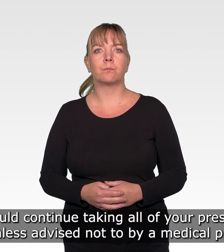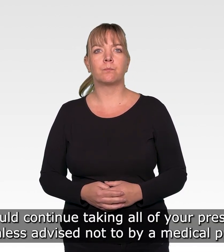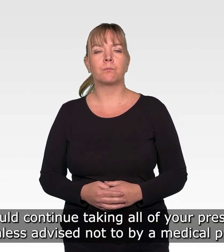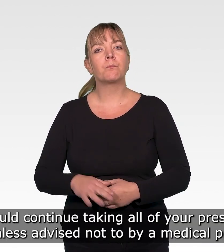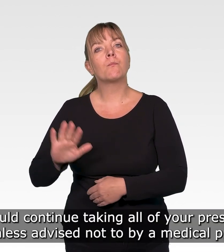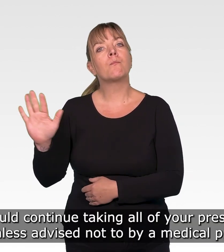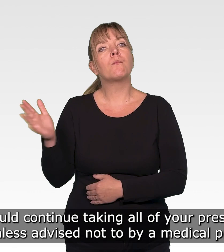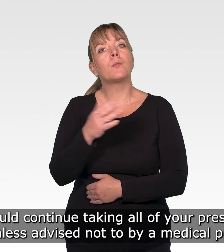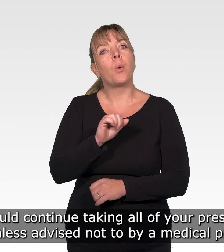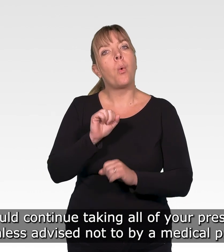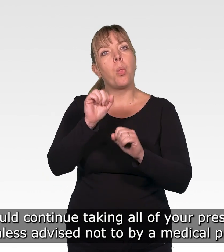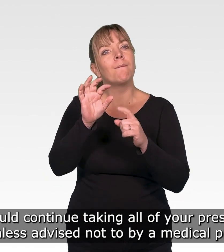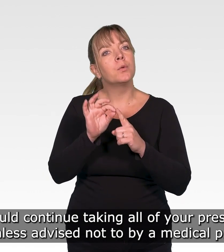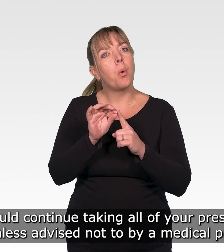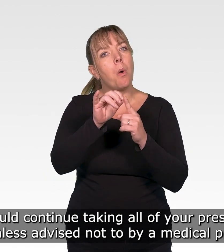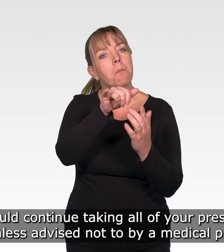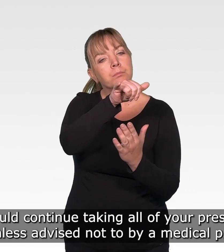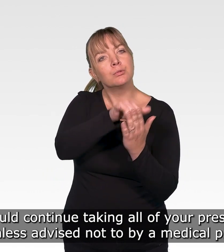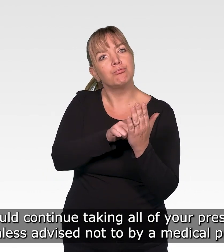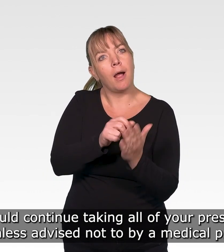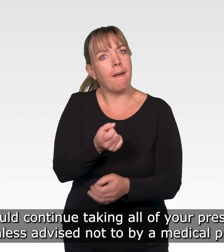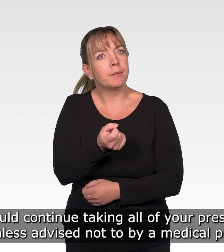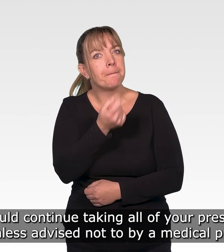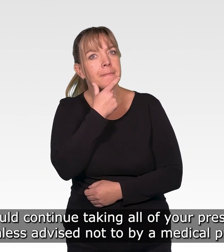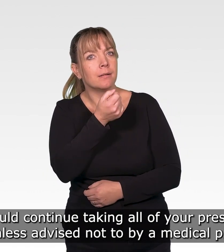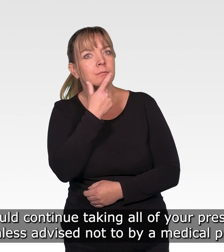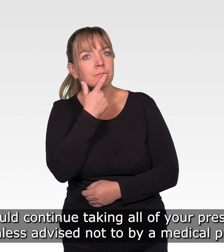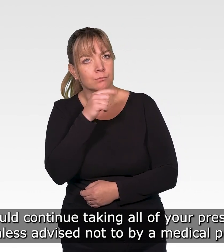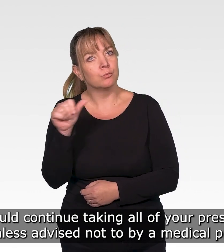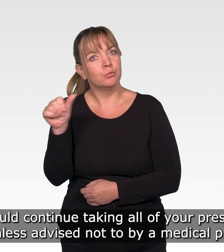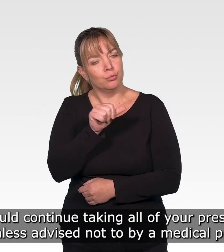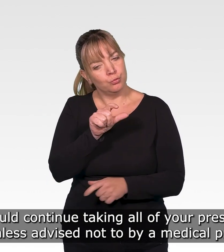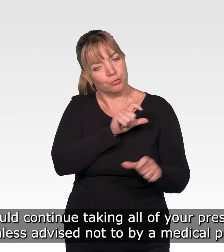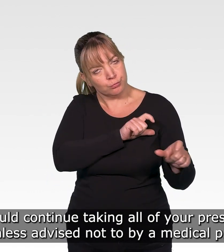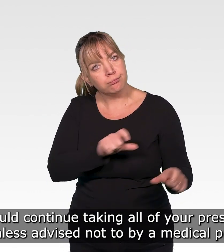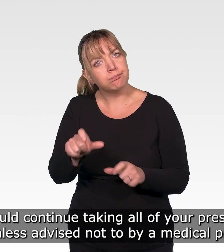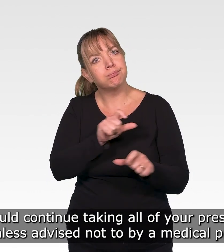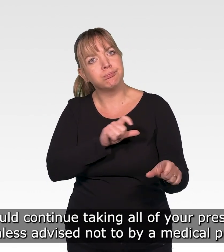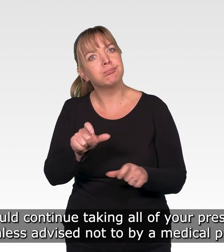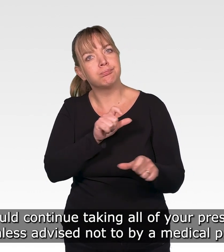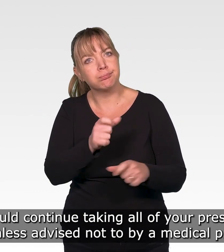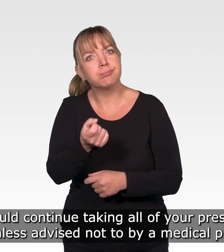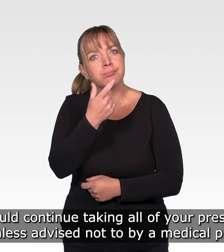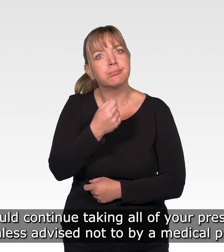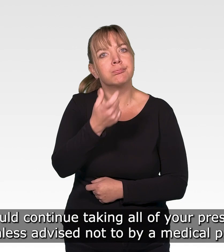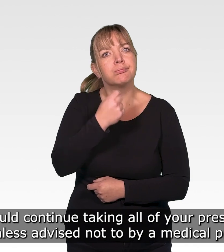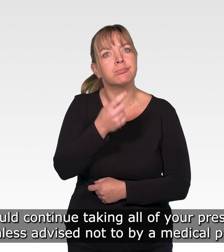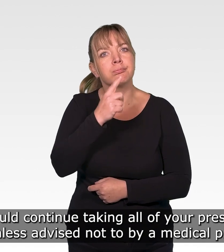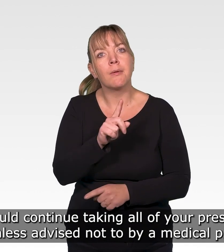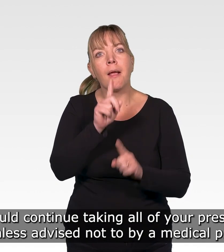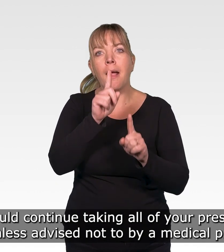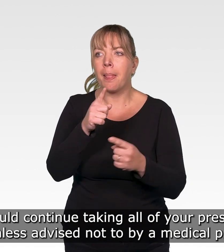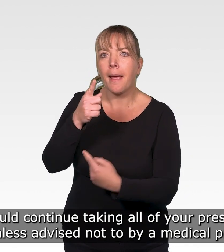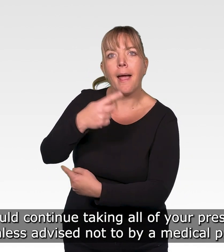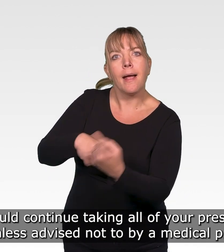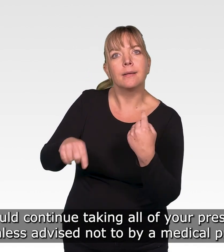You should continue taking all of your prescribed medicines unless advised not to by a medical professional.